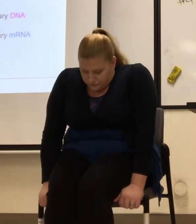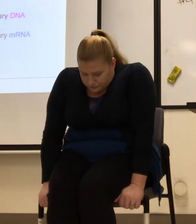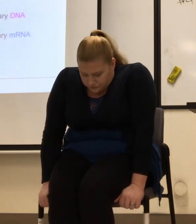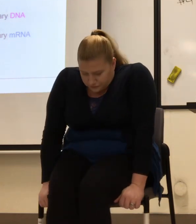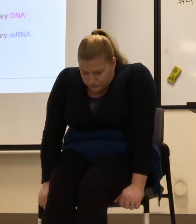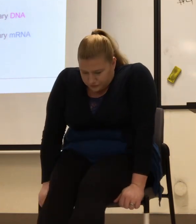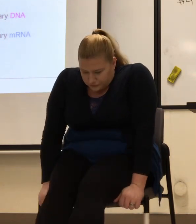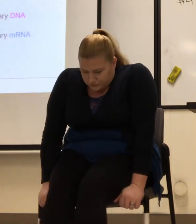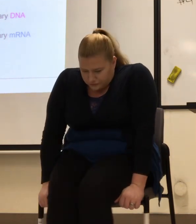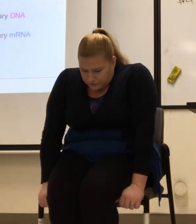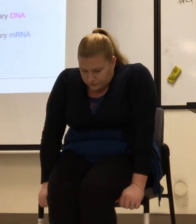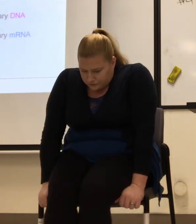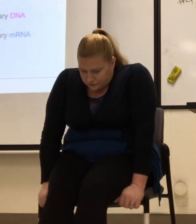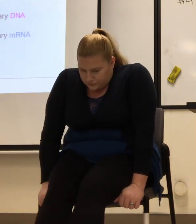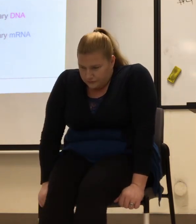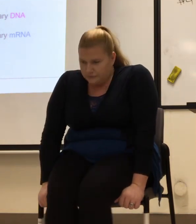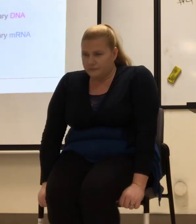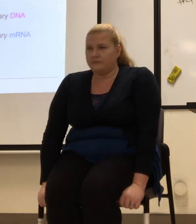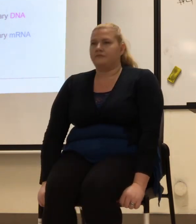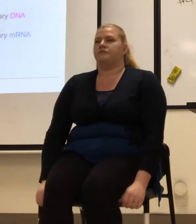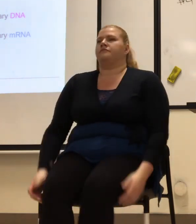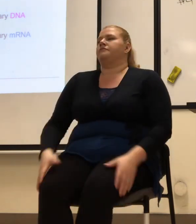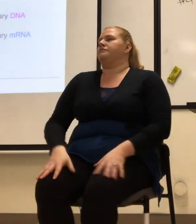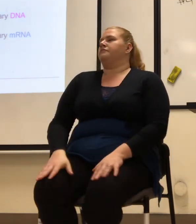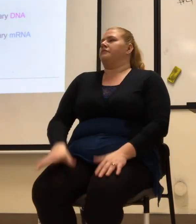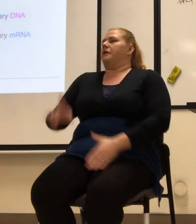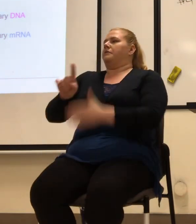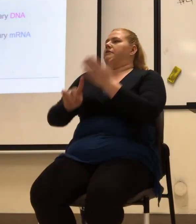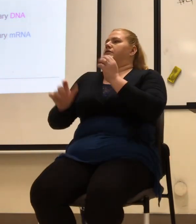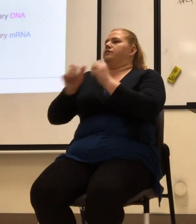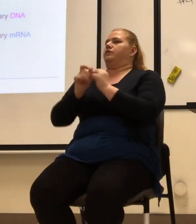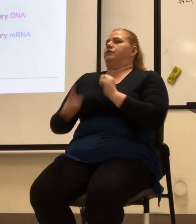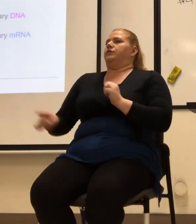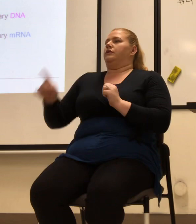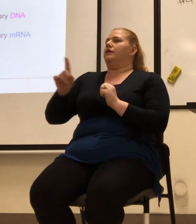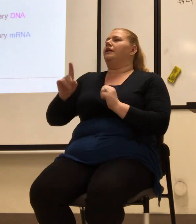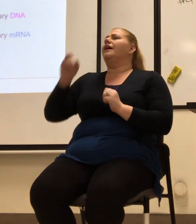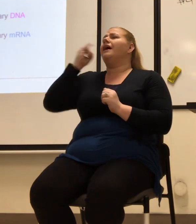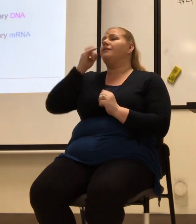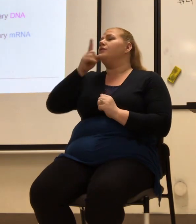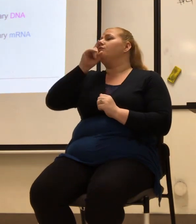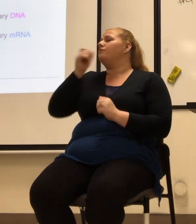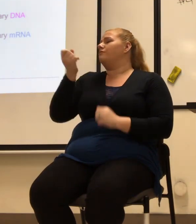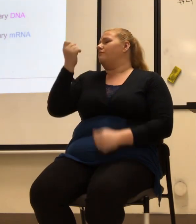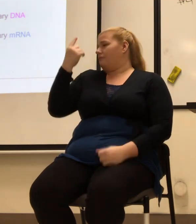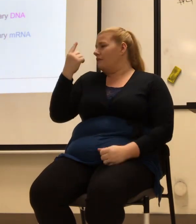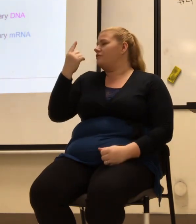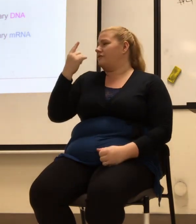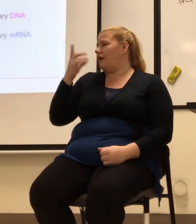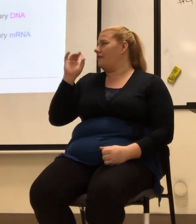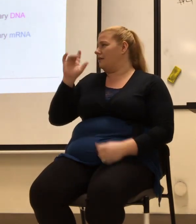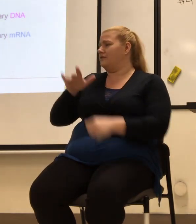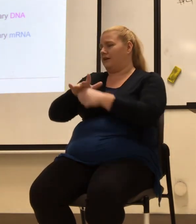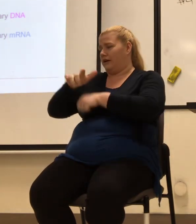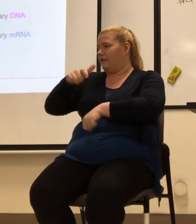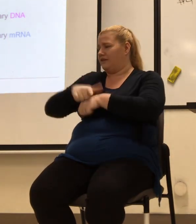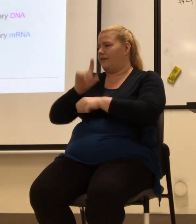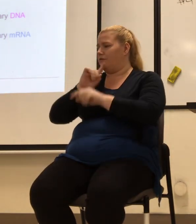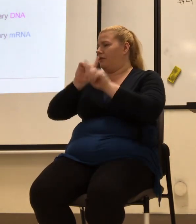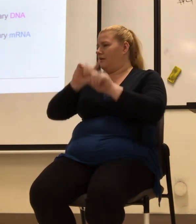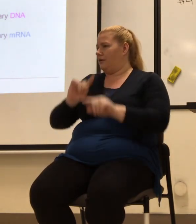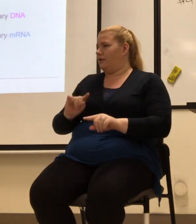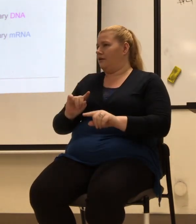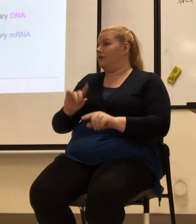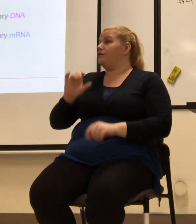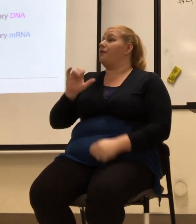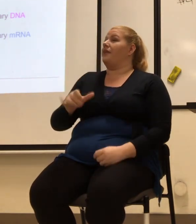All right, let me check back in. I think that was enough time if you're following us here. If that's the coding strand, and I'm